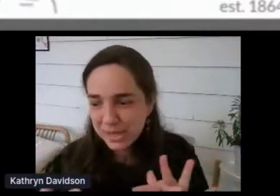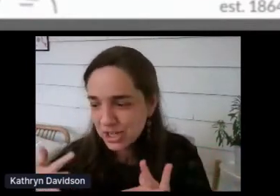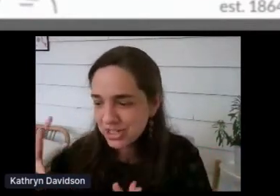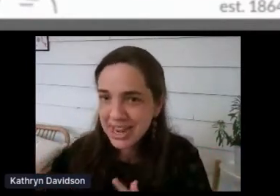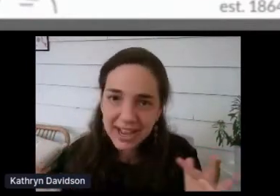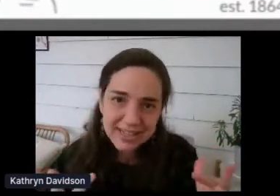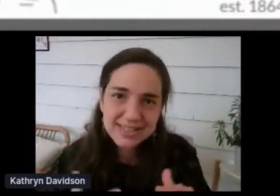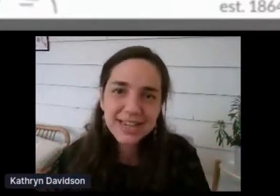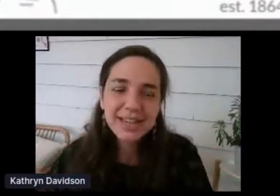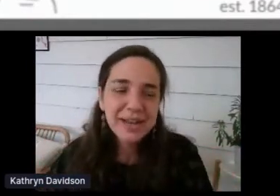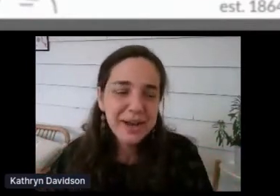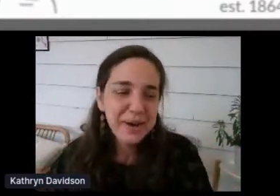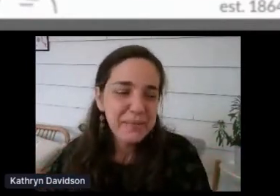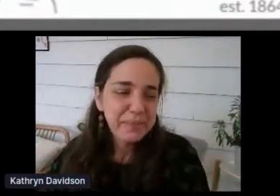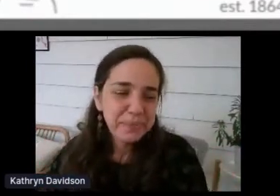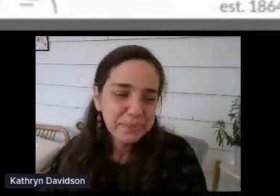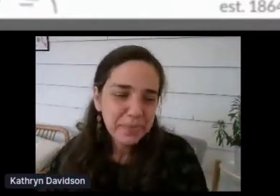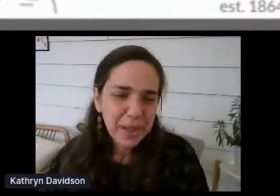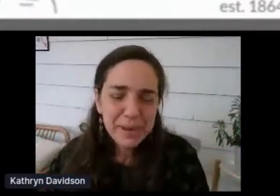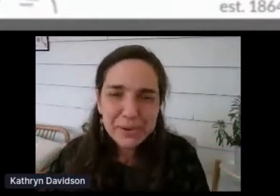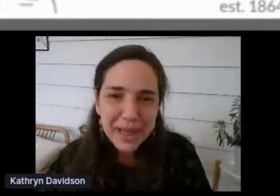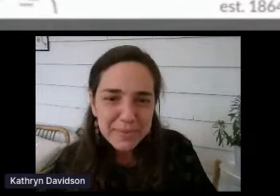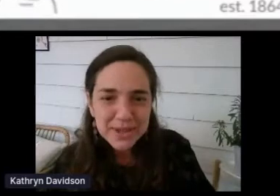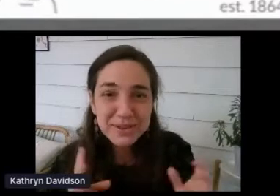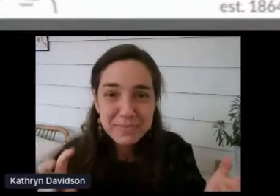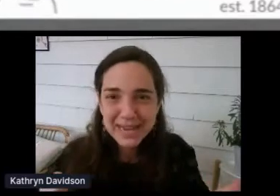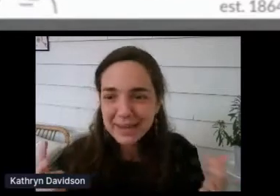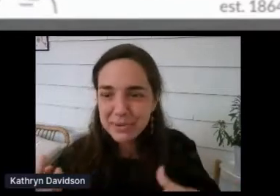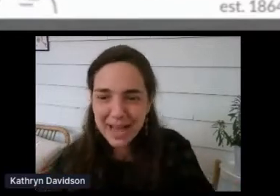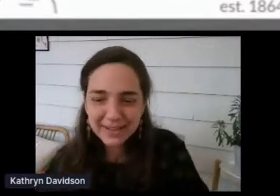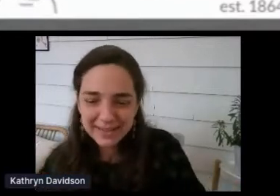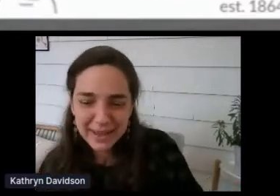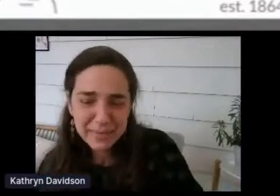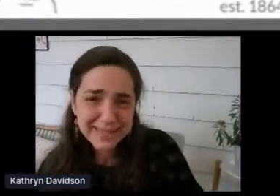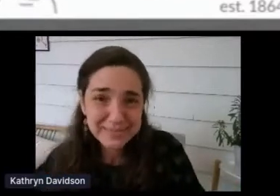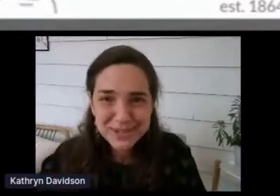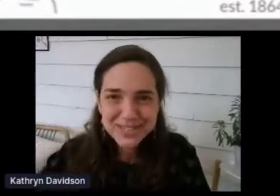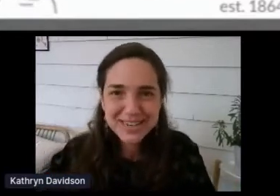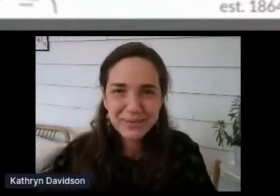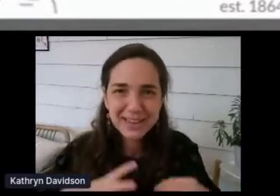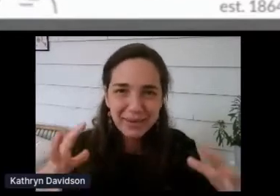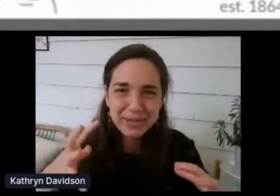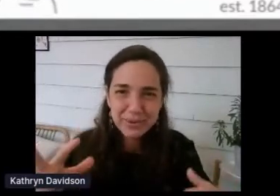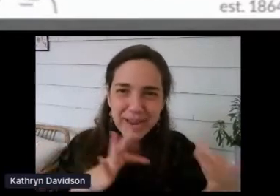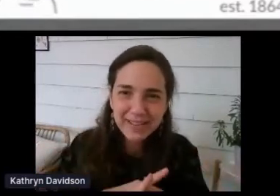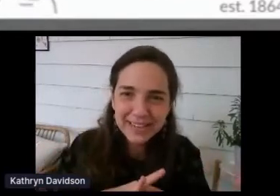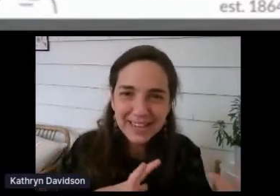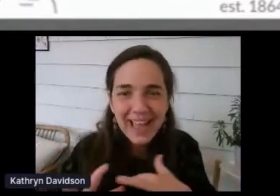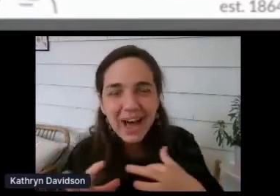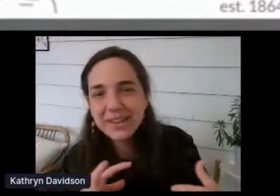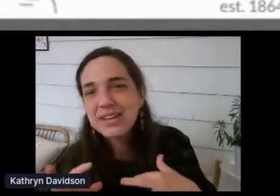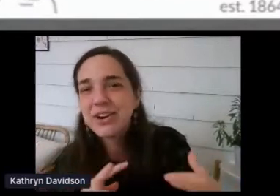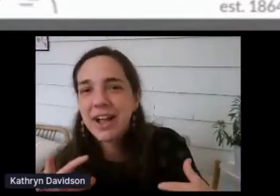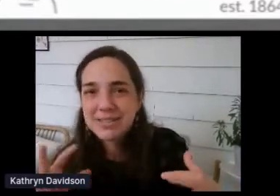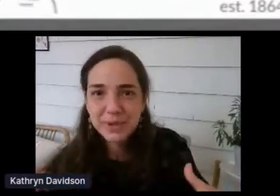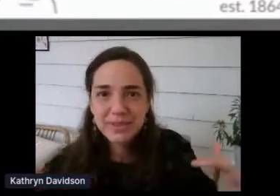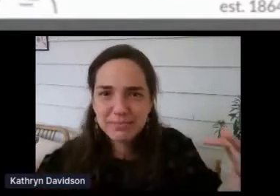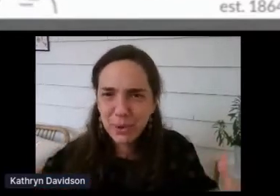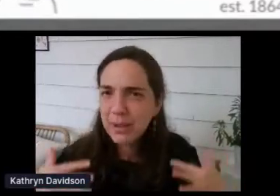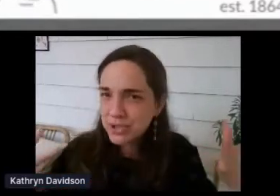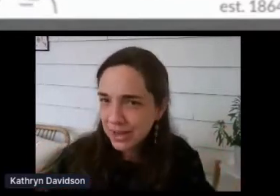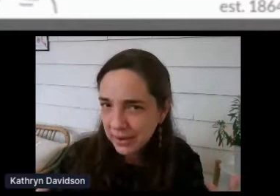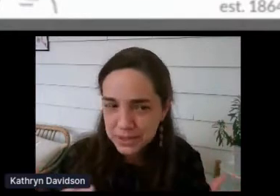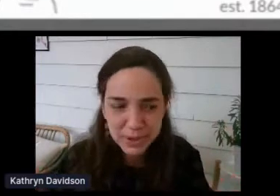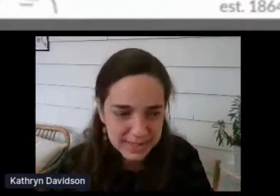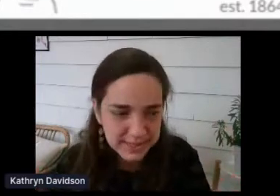sign and speech and text? My own lab is called the Meaning and Modality Lab, because I'm interested in what language modality, how that interacts with